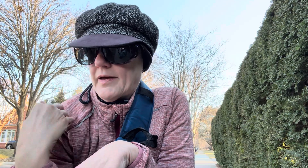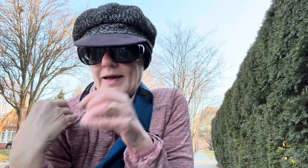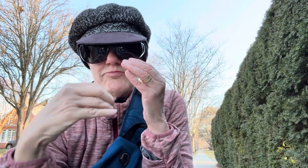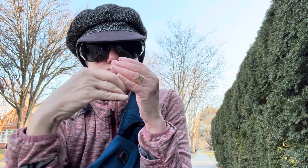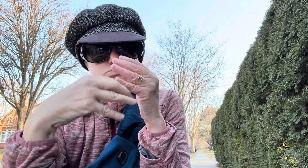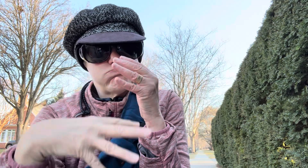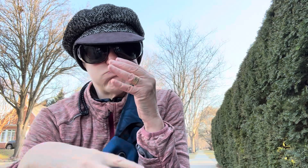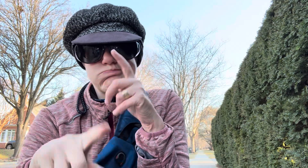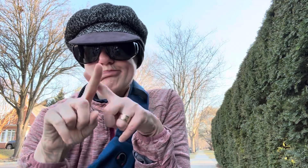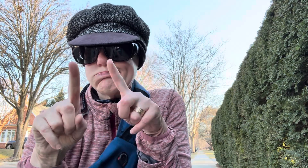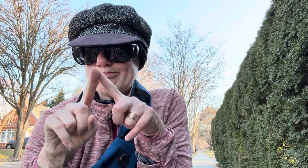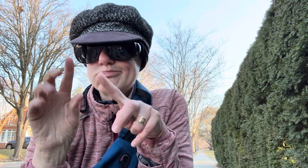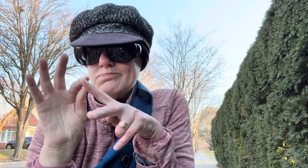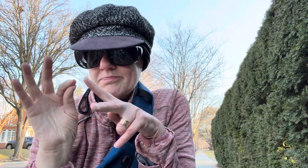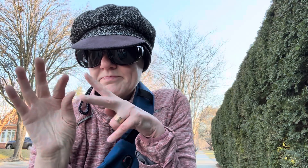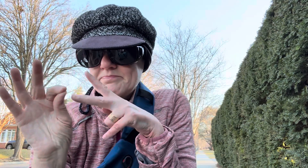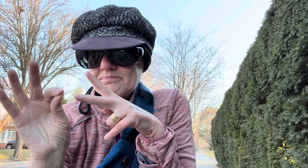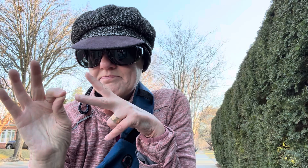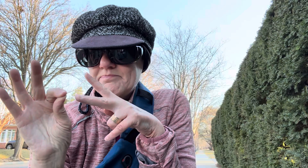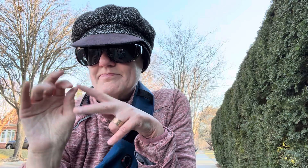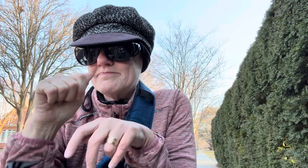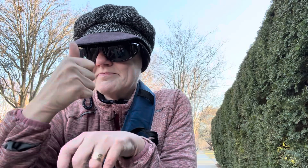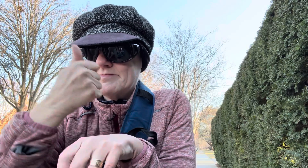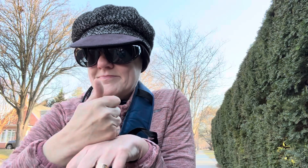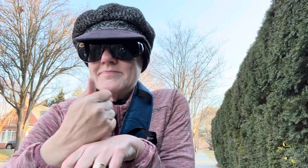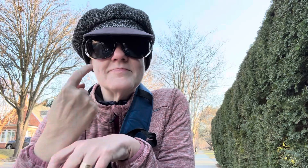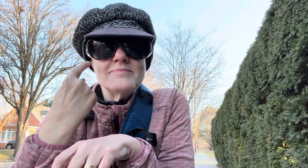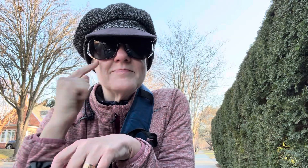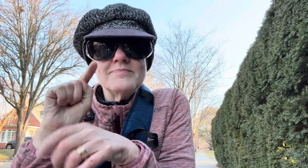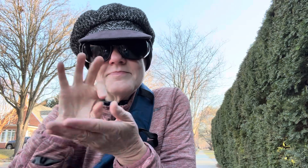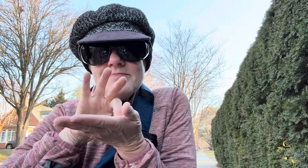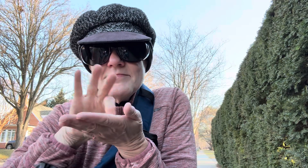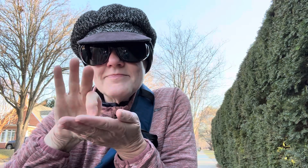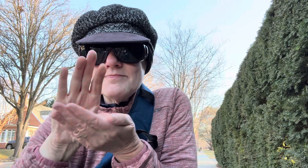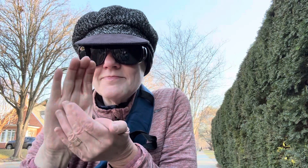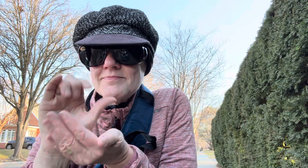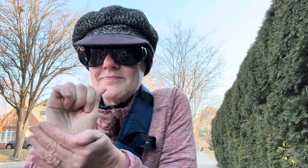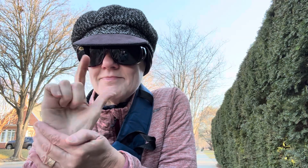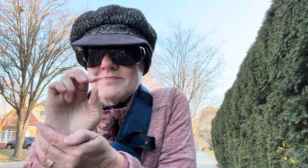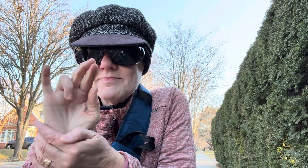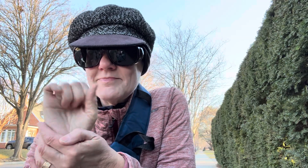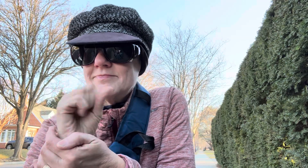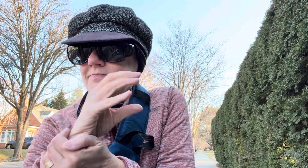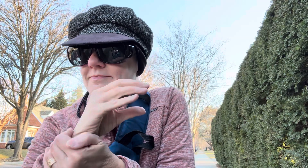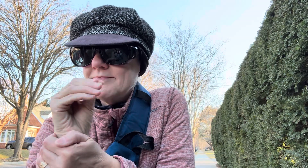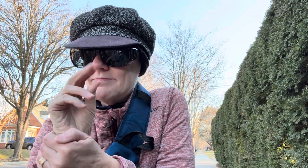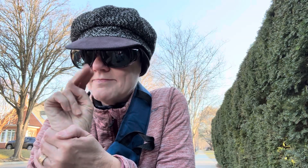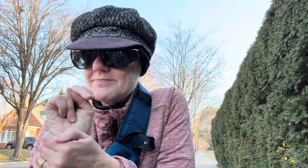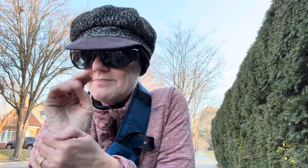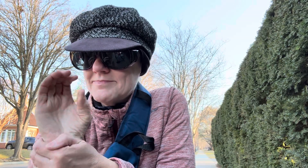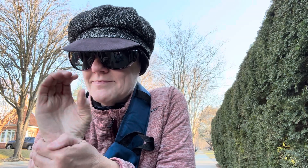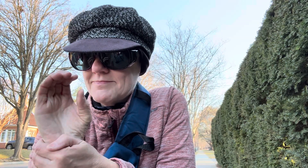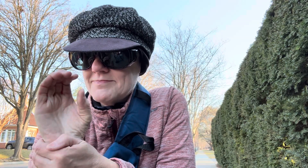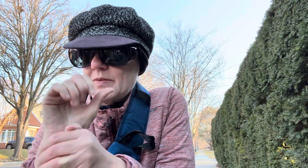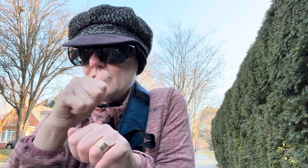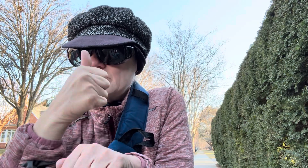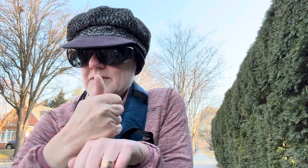there. You're going to pick enable counting calories and net carbs, and I think you have to set up that you